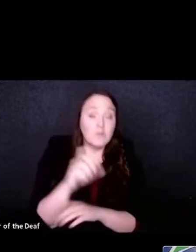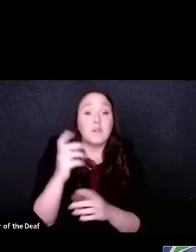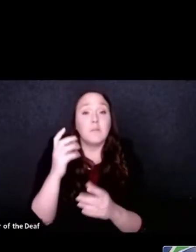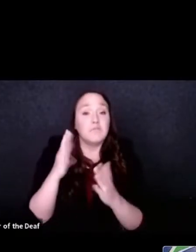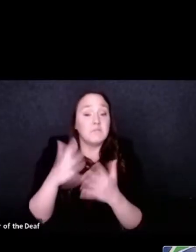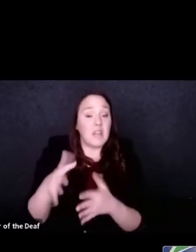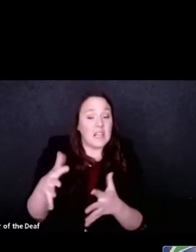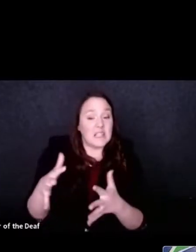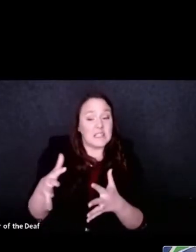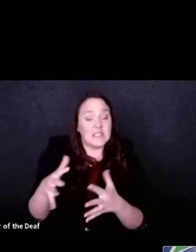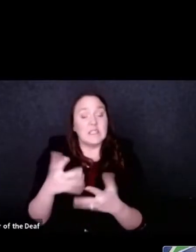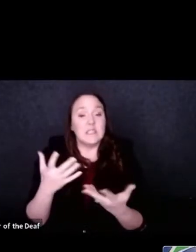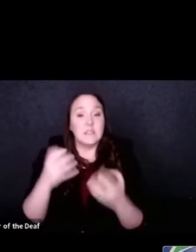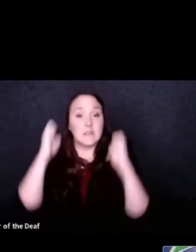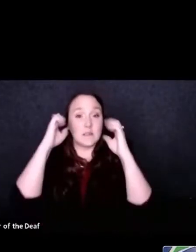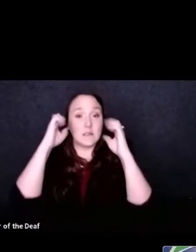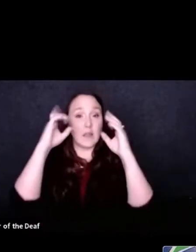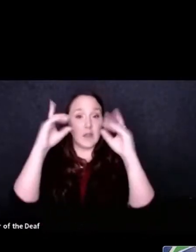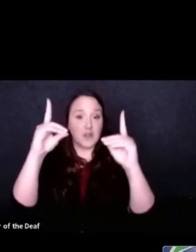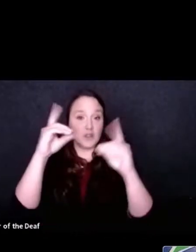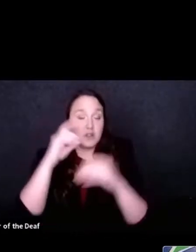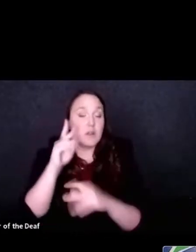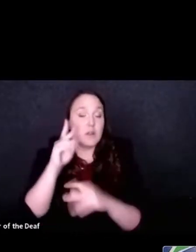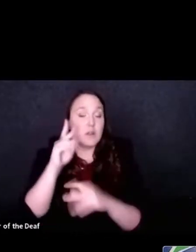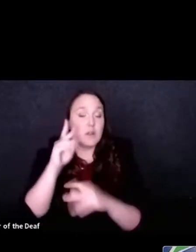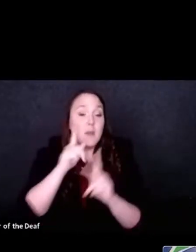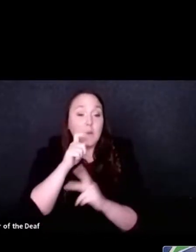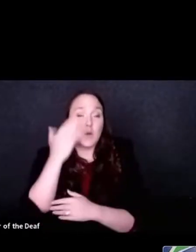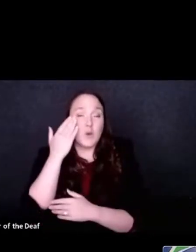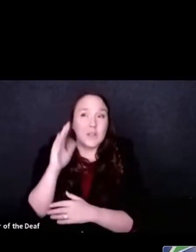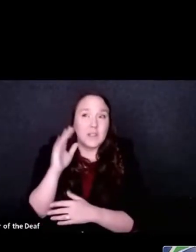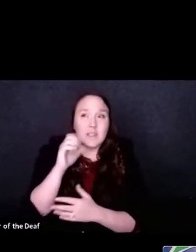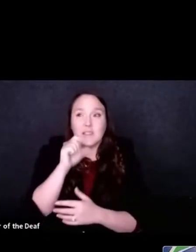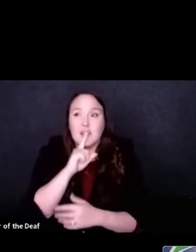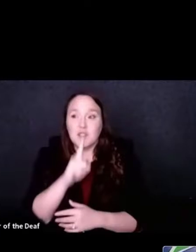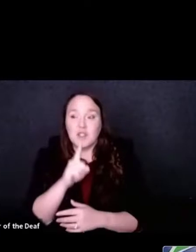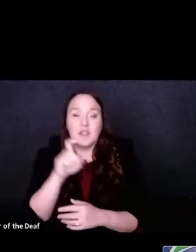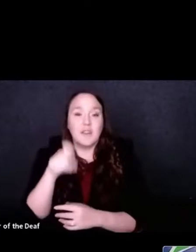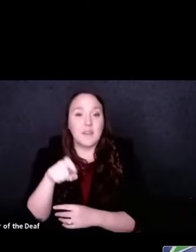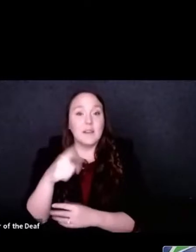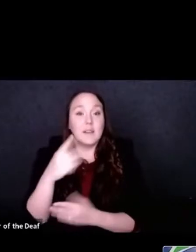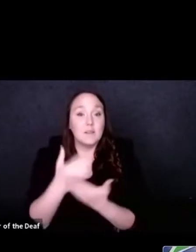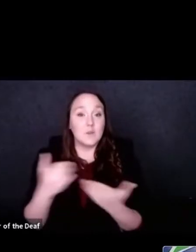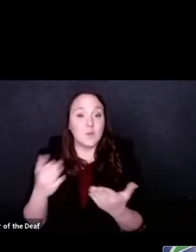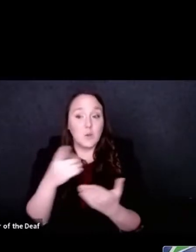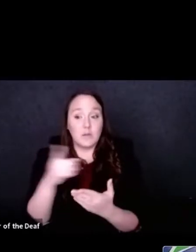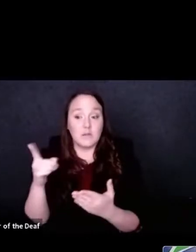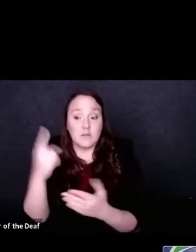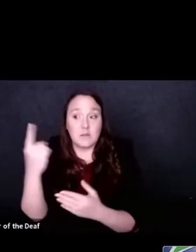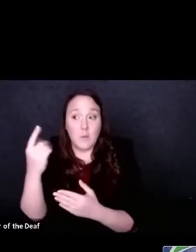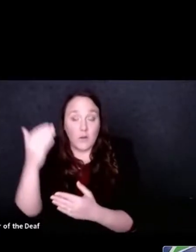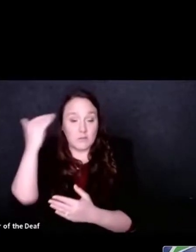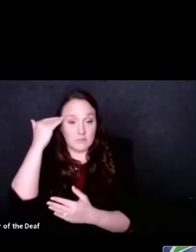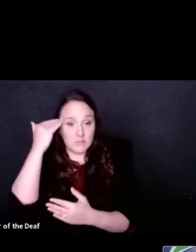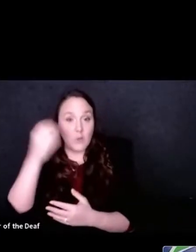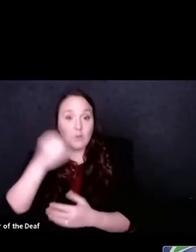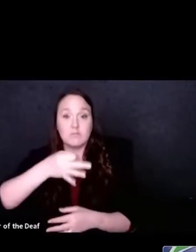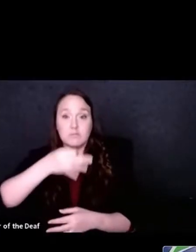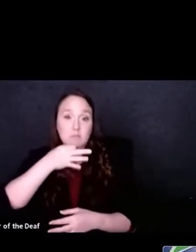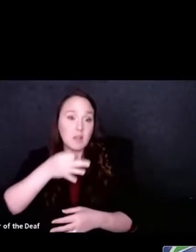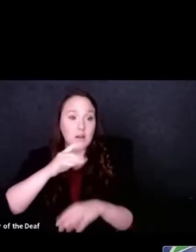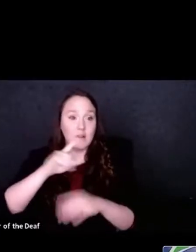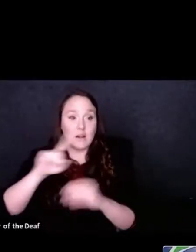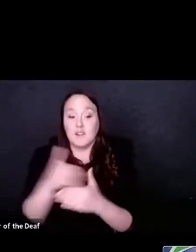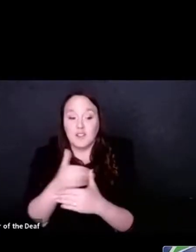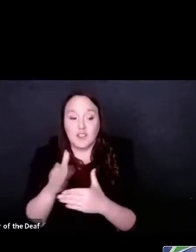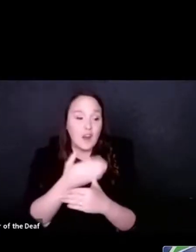education. And so people that are hesitant need a reliable source that is informed to share with them the